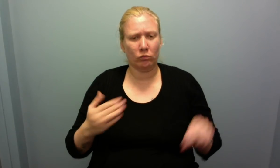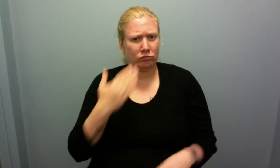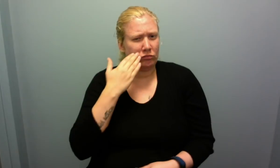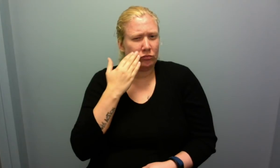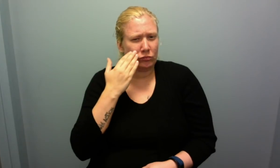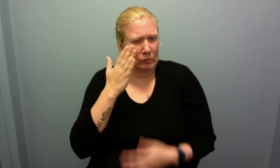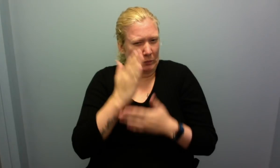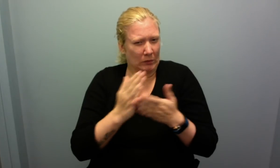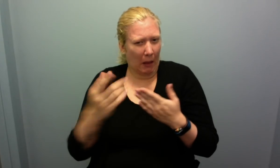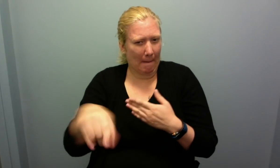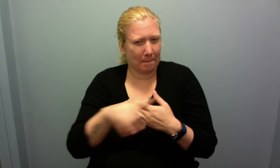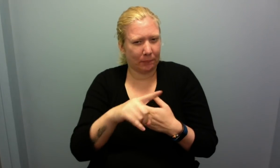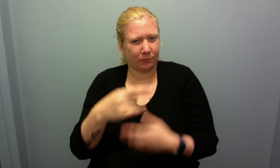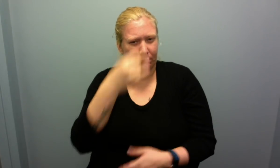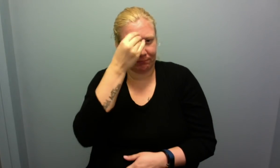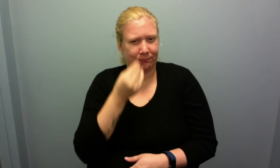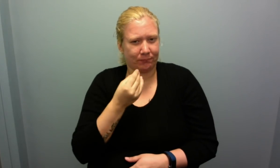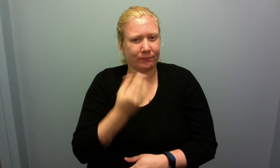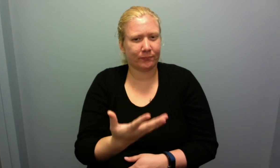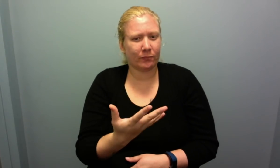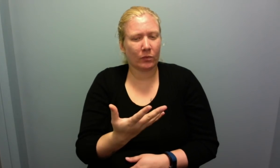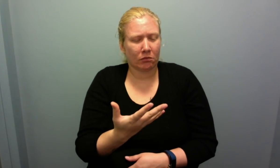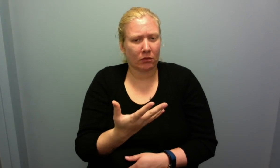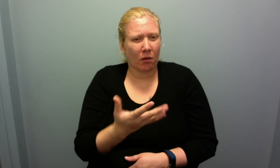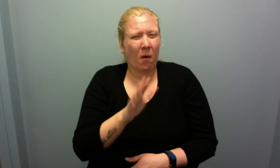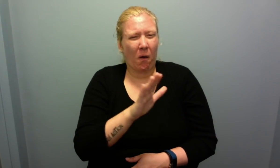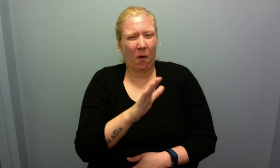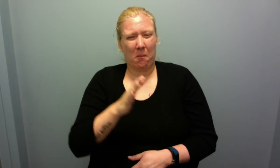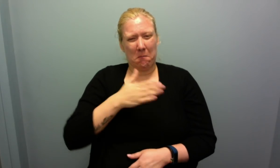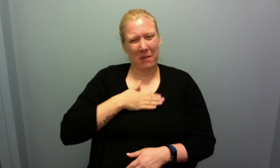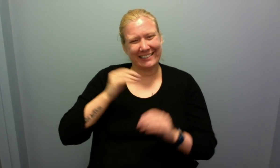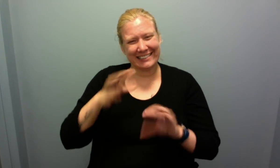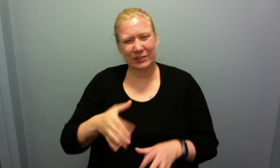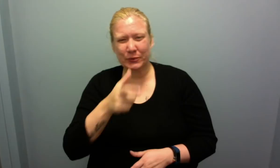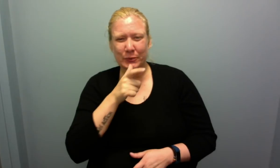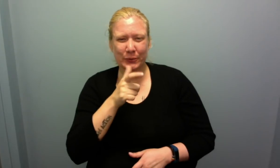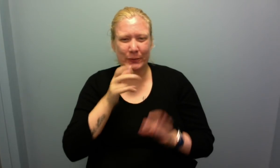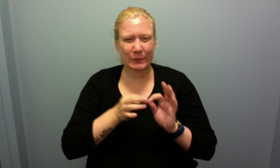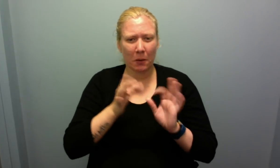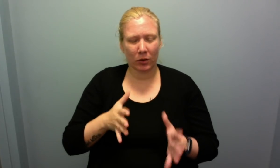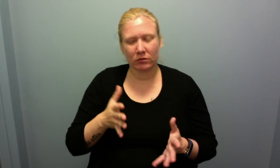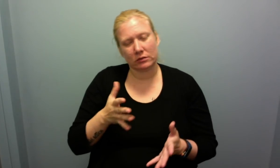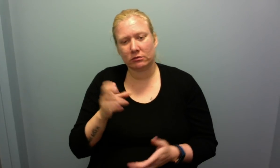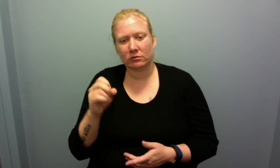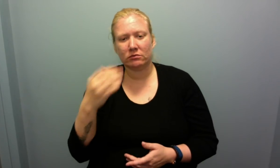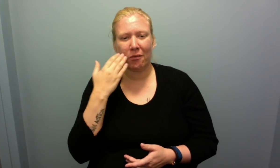Now, I know that some of you commented that your teachers were interpreters, and